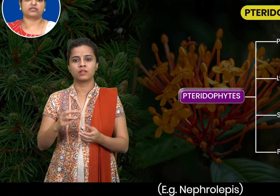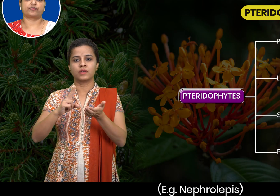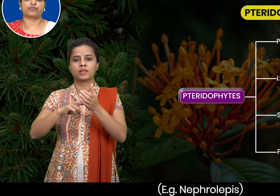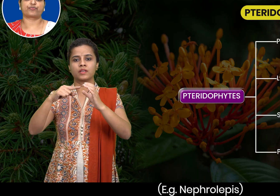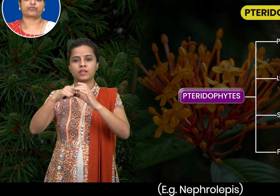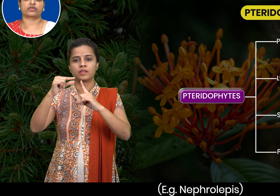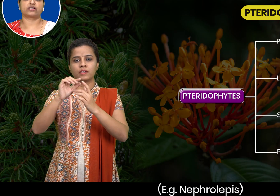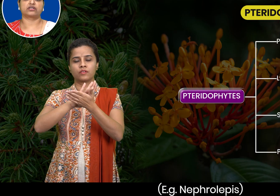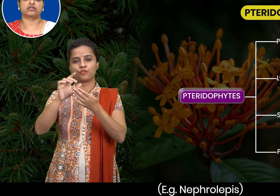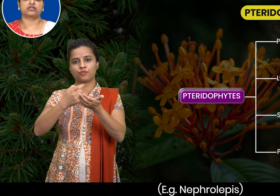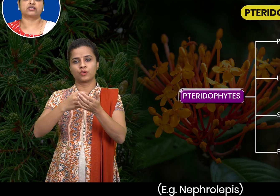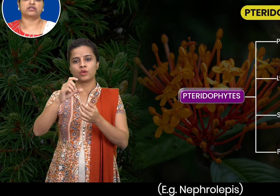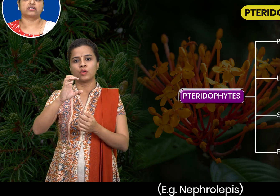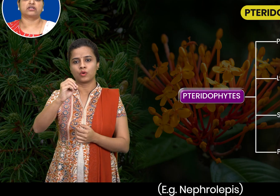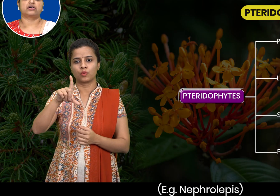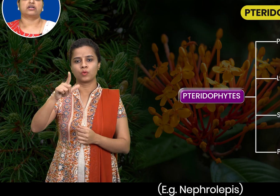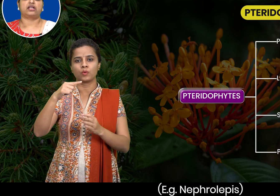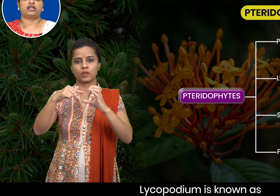Nephrolepis.